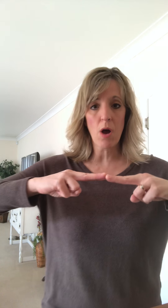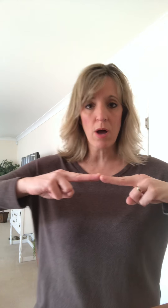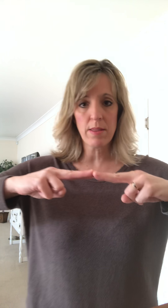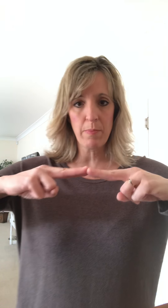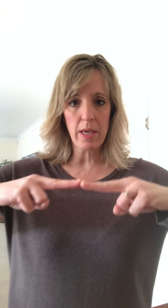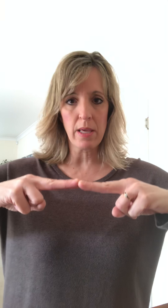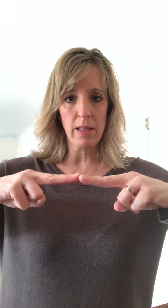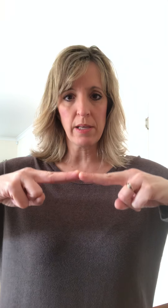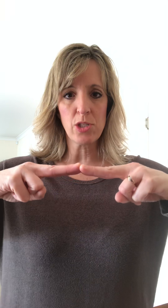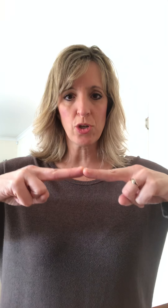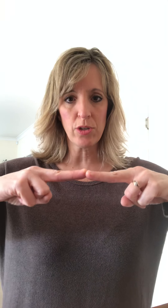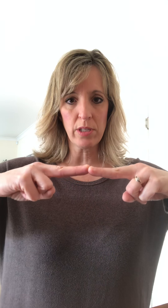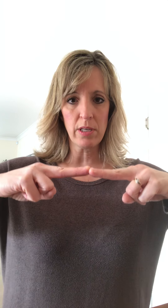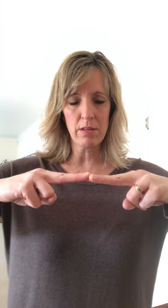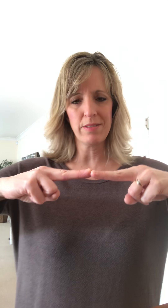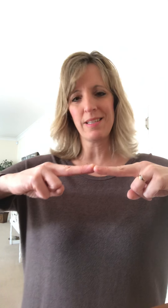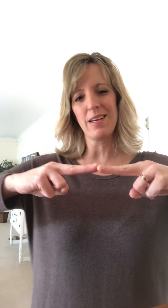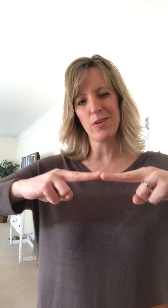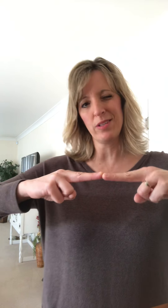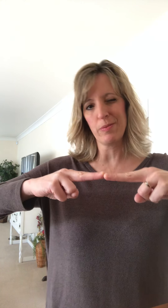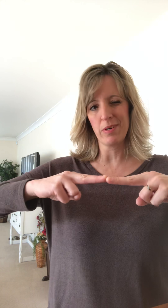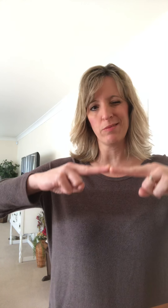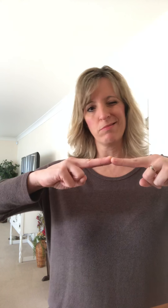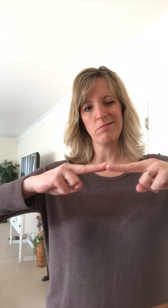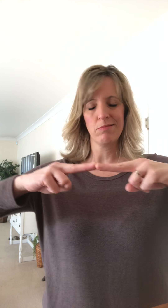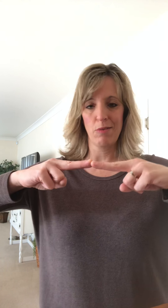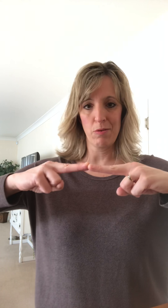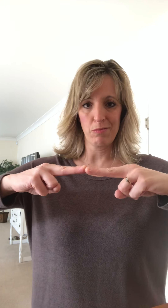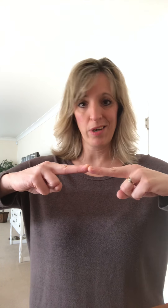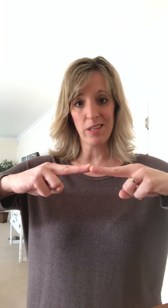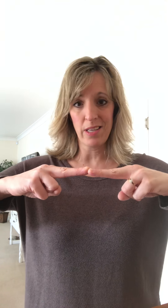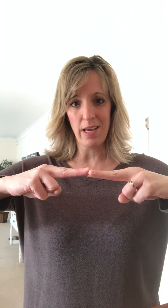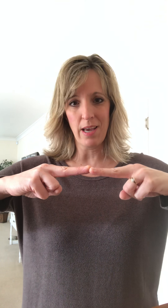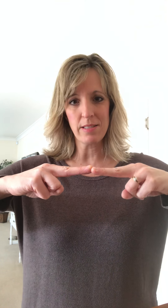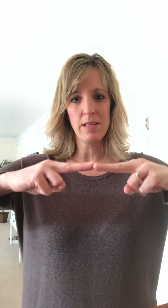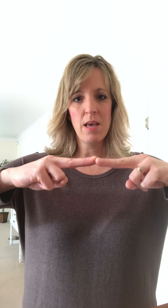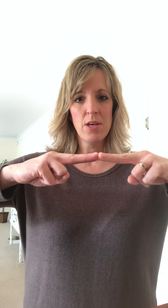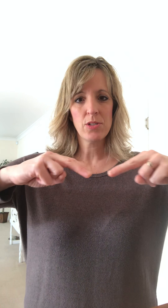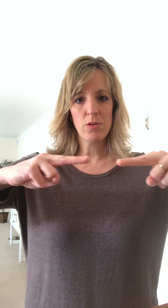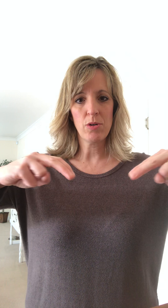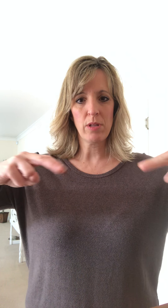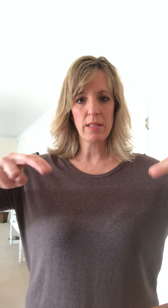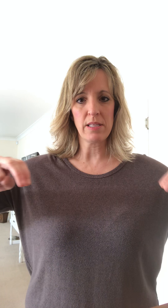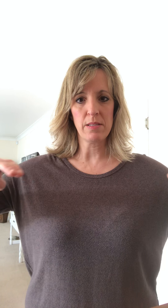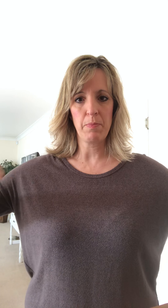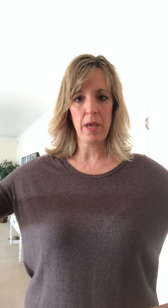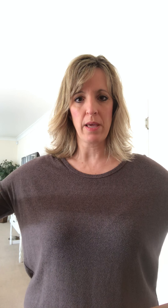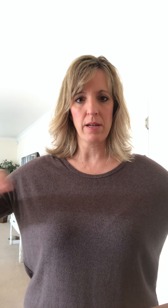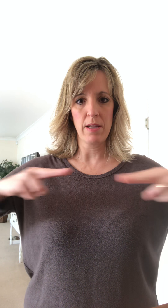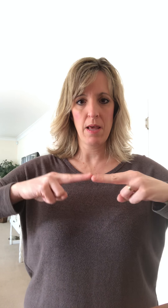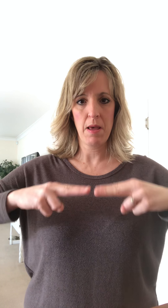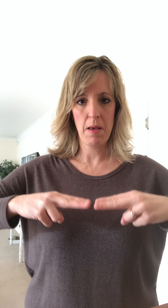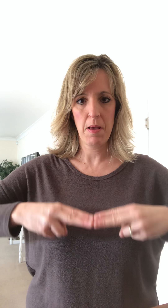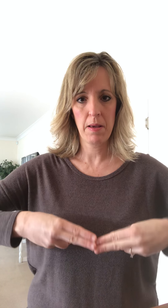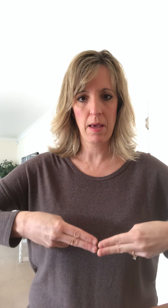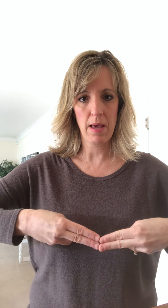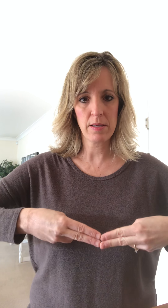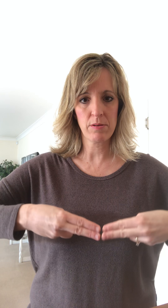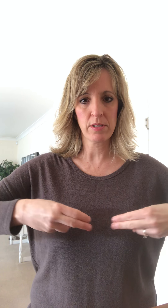draw the bacon like it's curly, or not curly, but wrinkly, I guess. So you go like this, bacon. Okay, so it looks